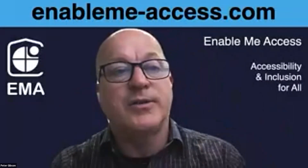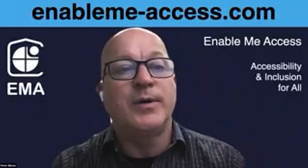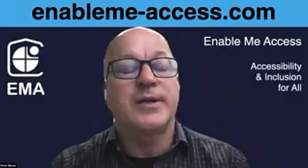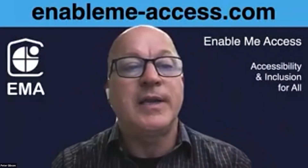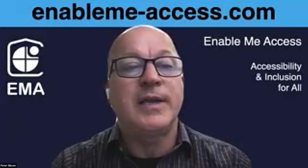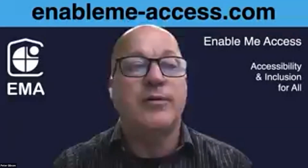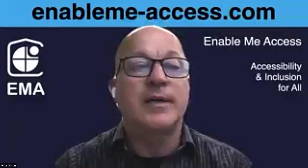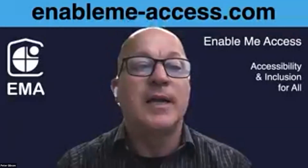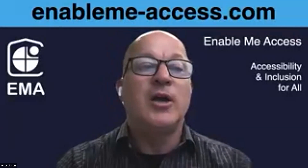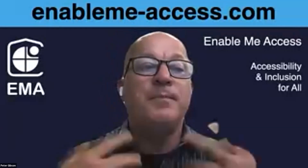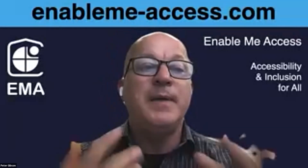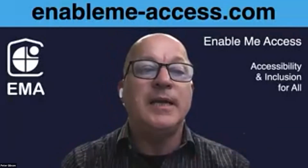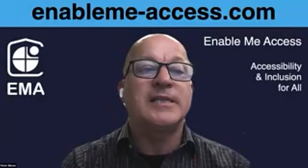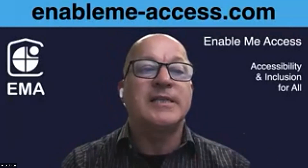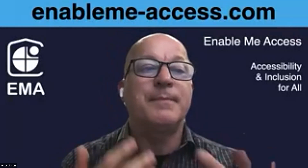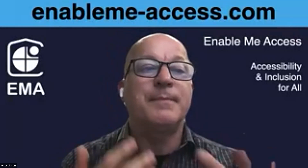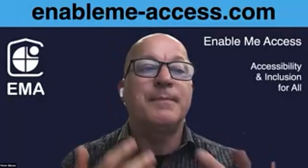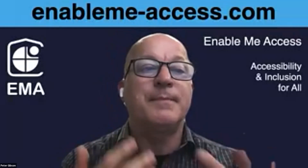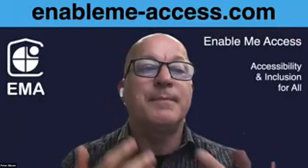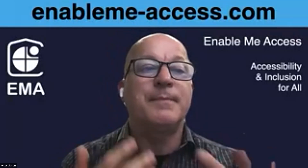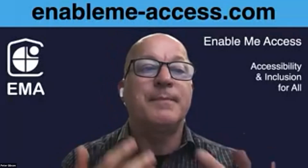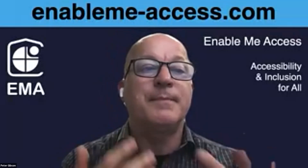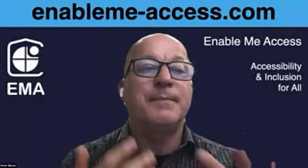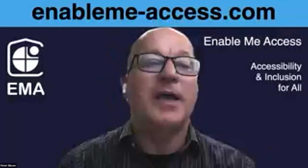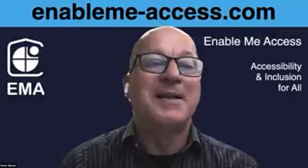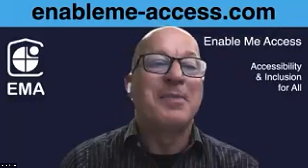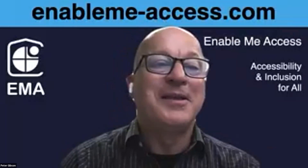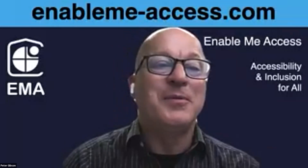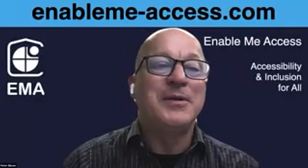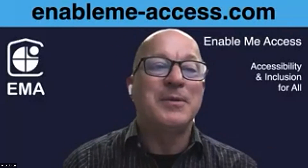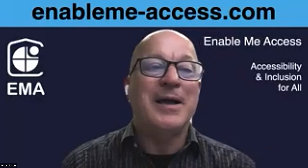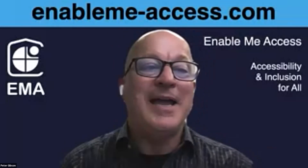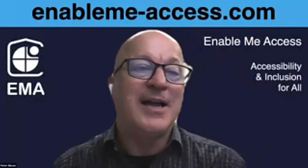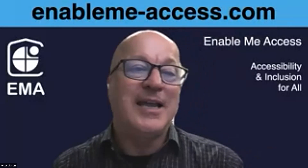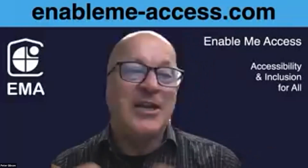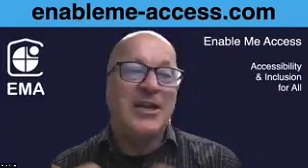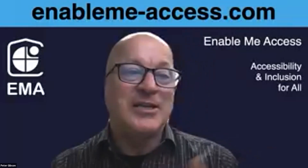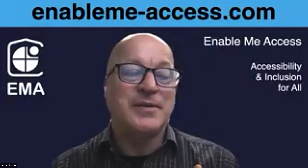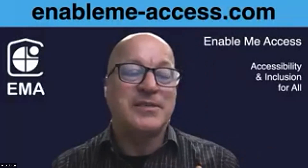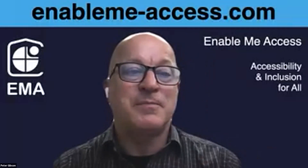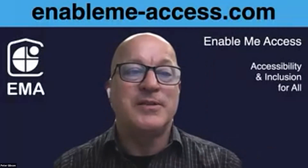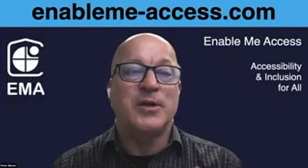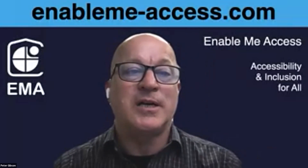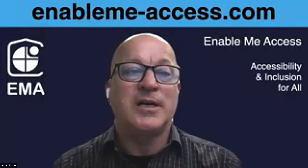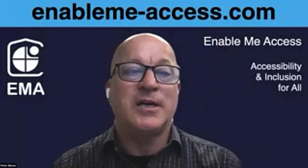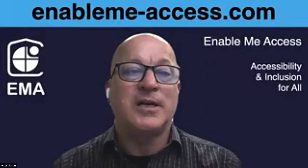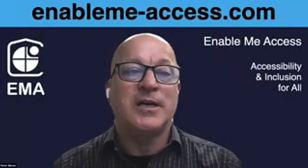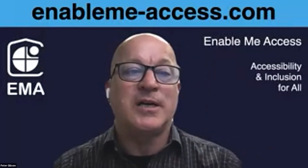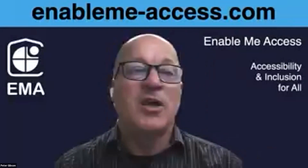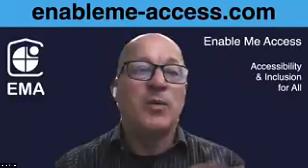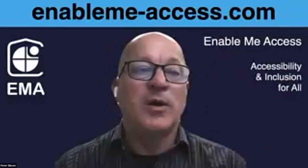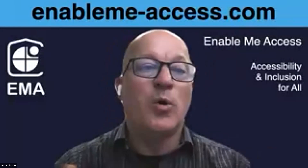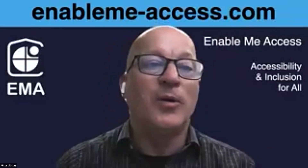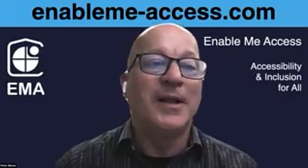crosses on the ones that are incorrect. Now, immediately somebody's learning. We're all like, we talk about AI, it learns from its experience, or